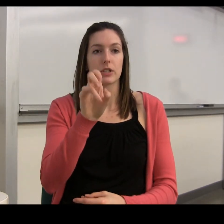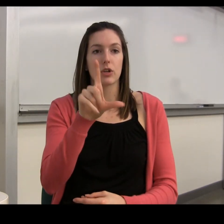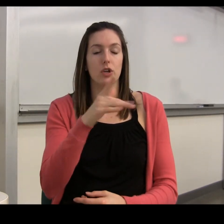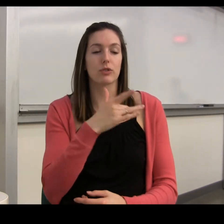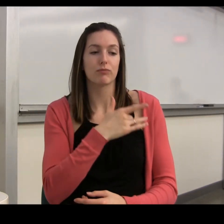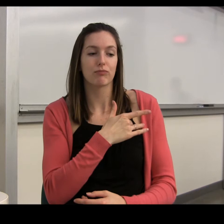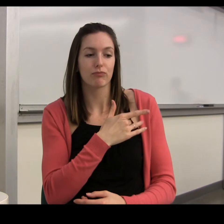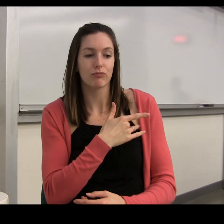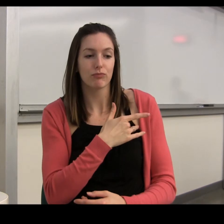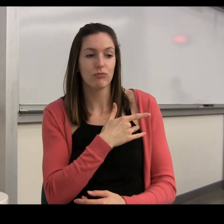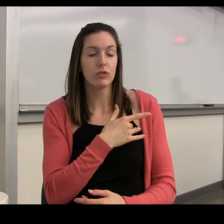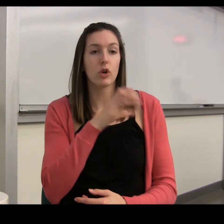disease.